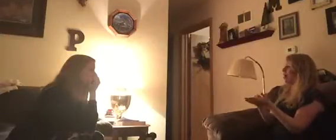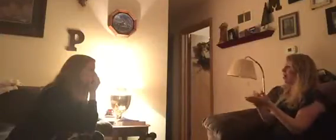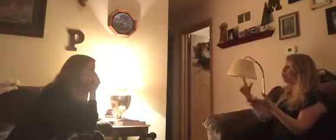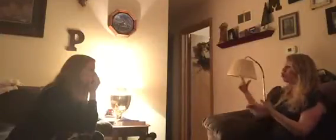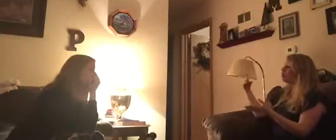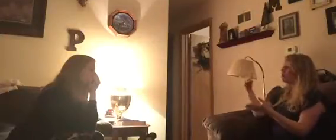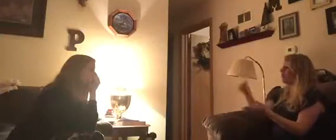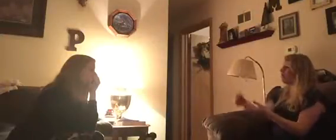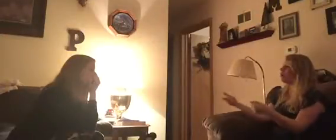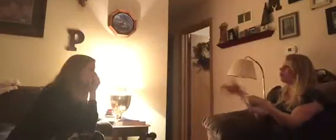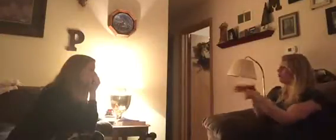that.